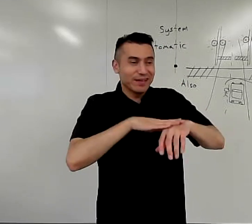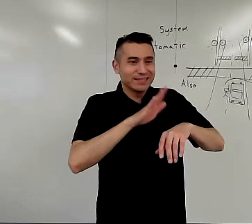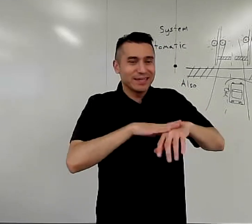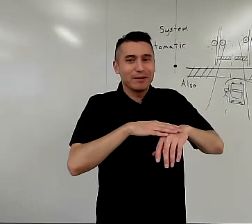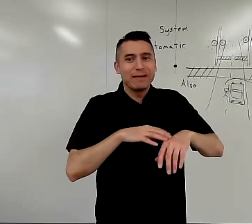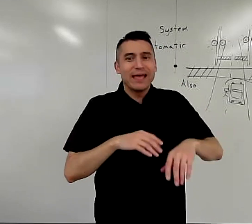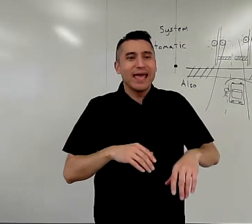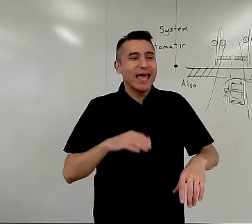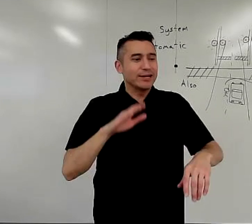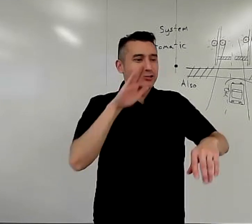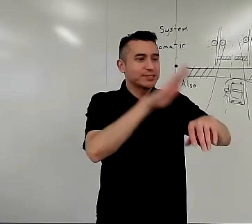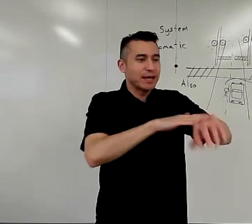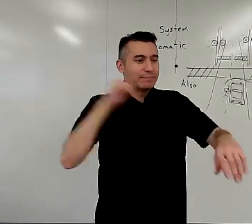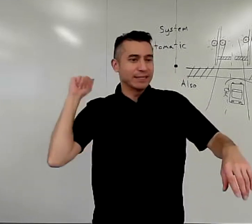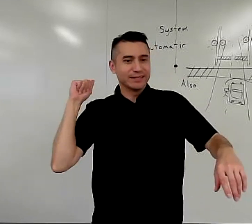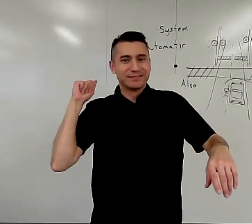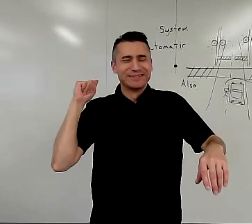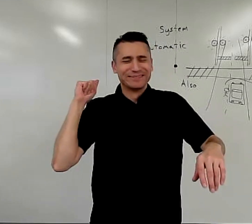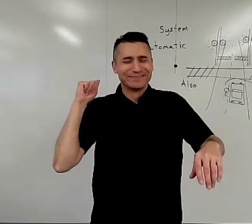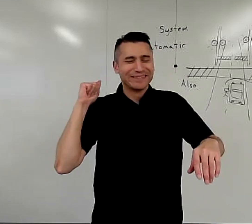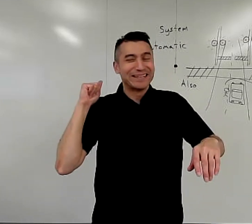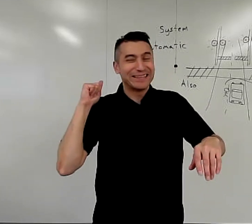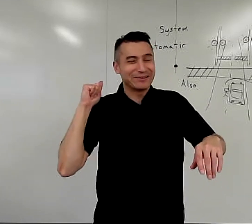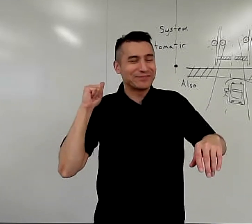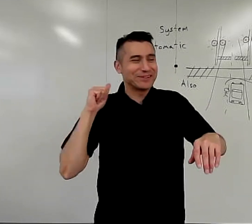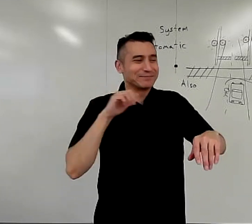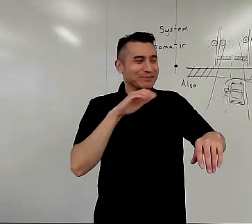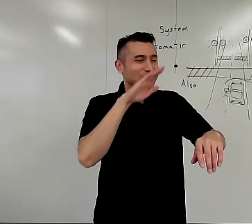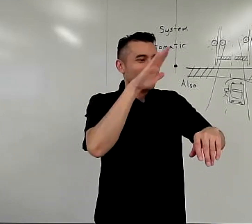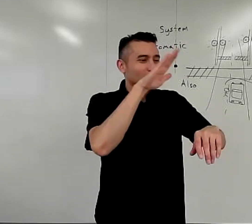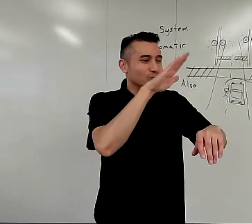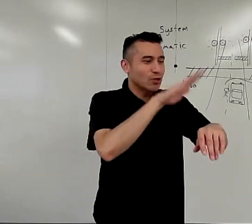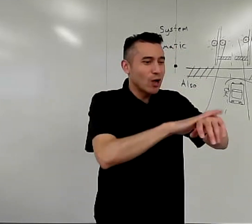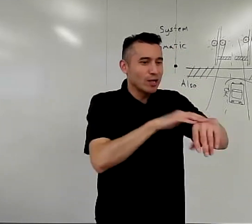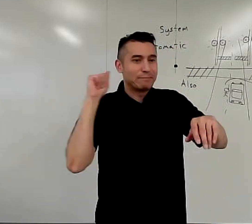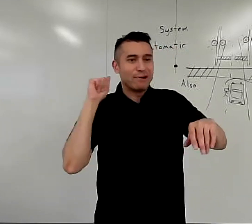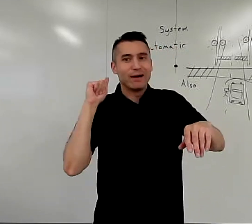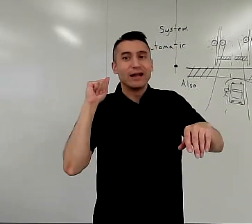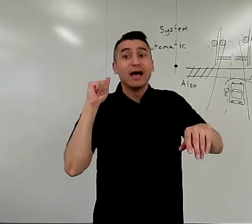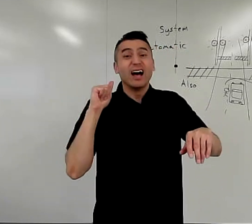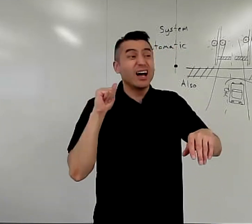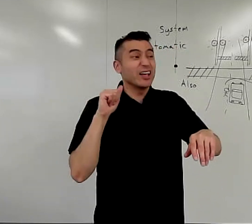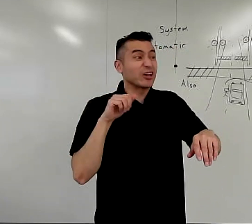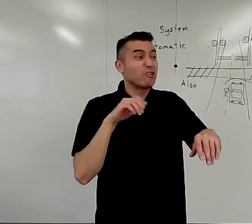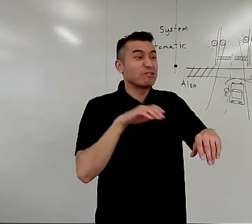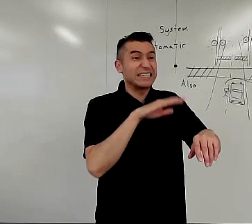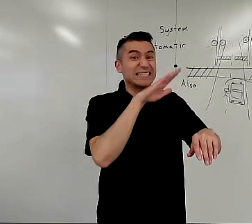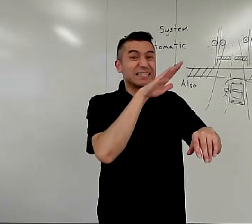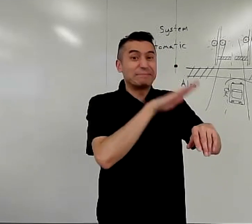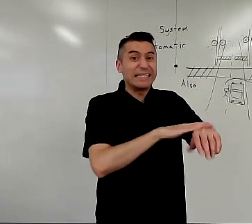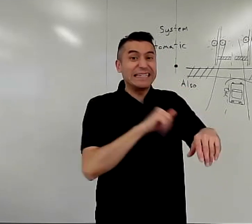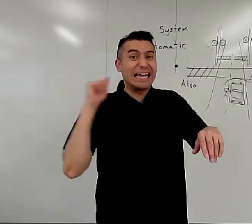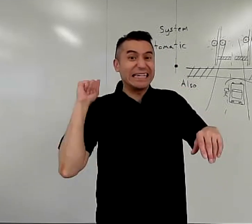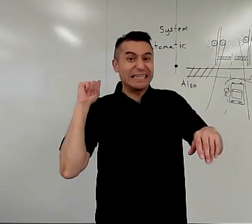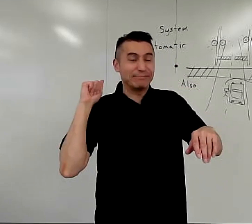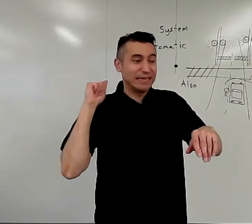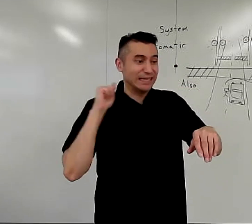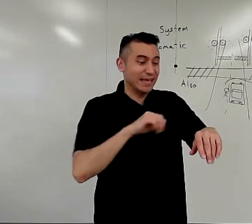give you a heads up, and to summon. They look very similar. To call upon. The court is subpoenaing me. They